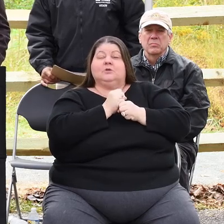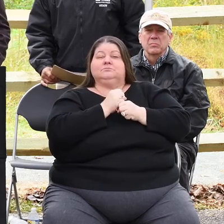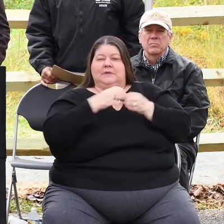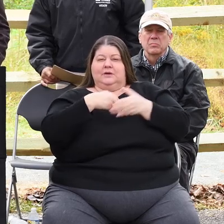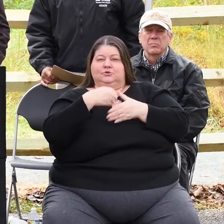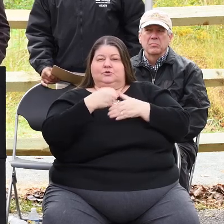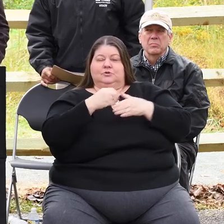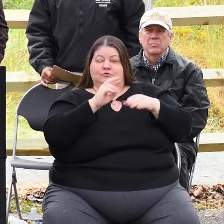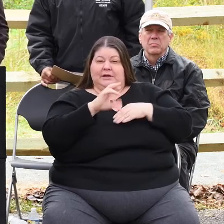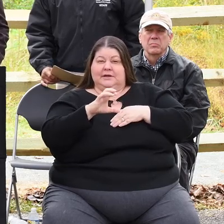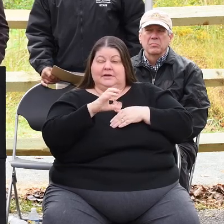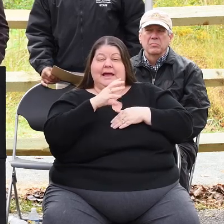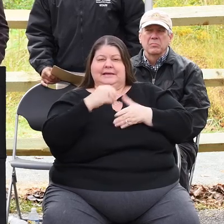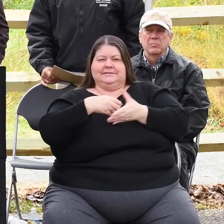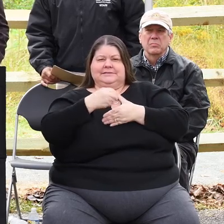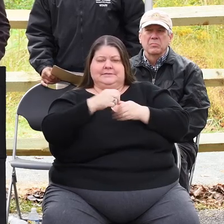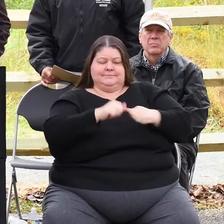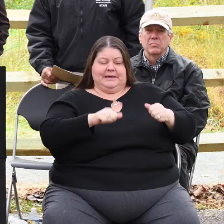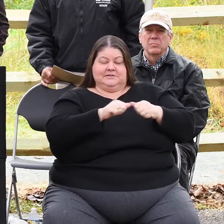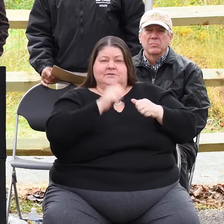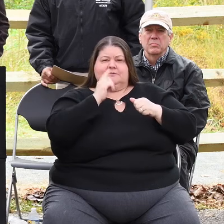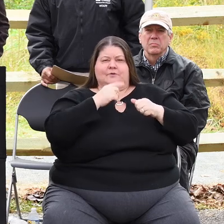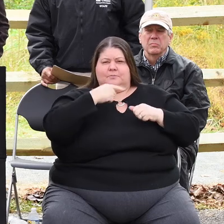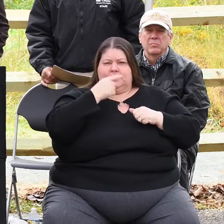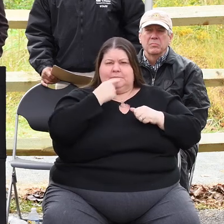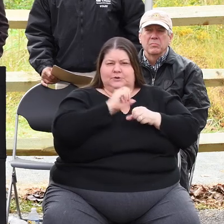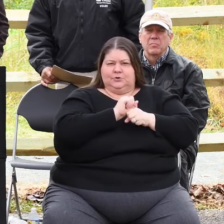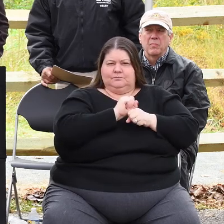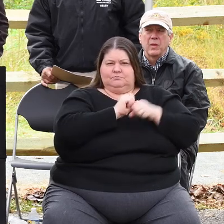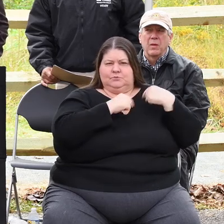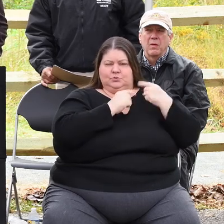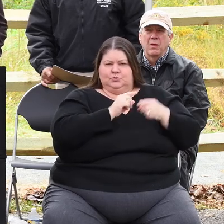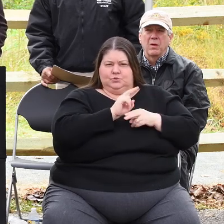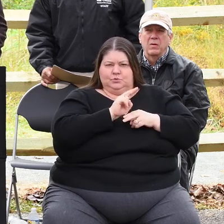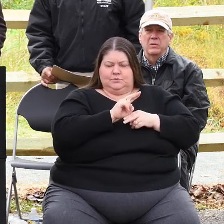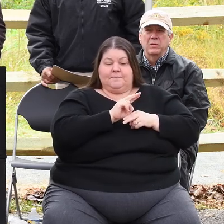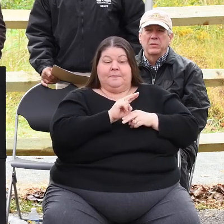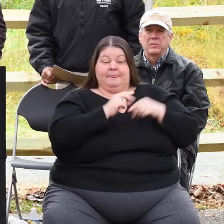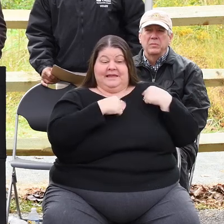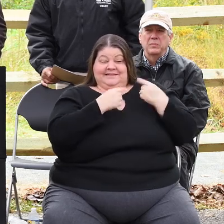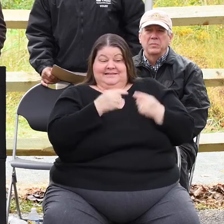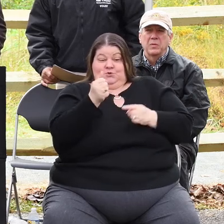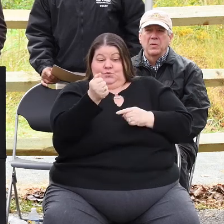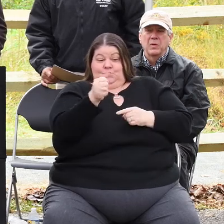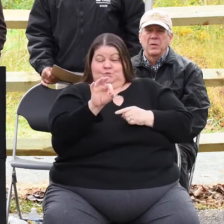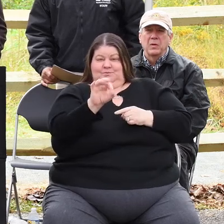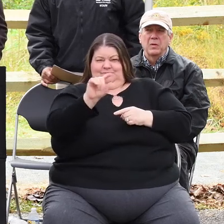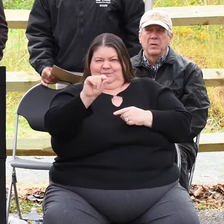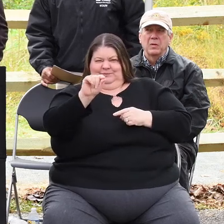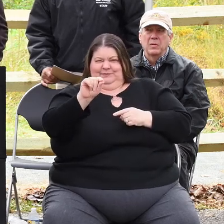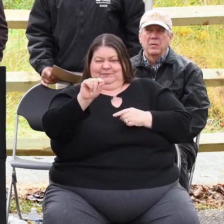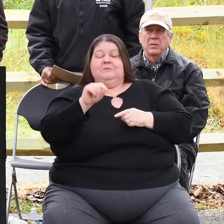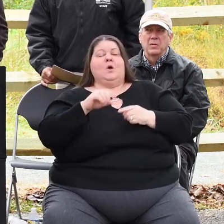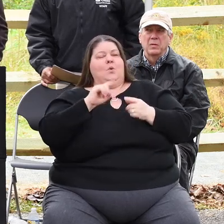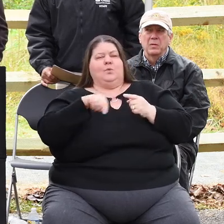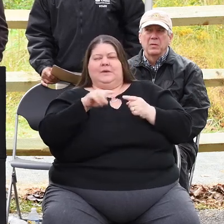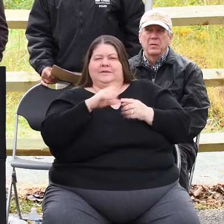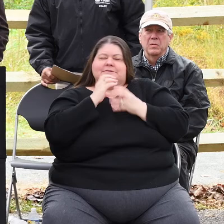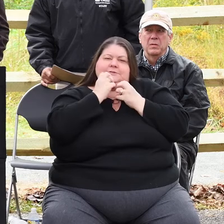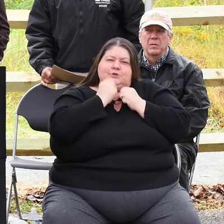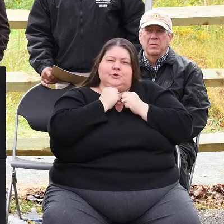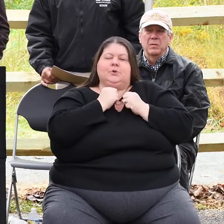for public use. Since 2019, we have secured nearly $10